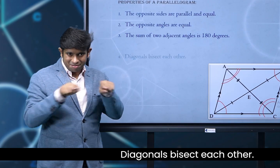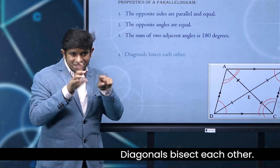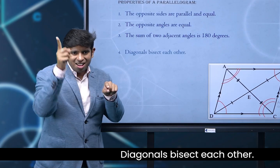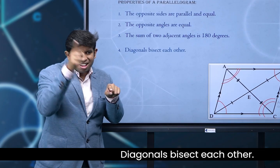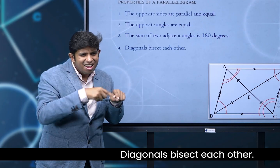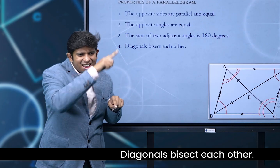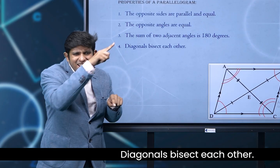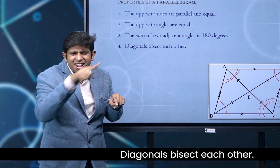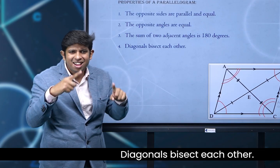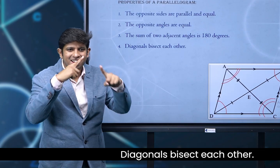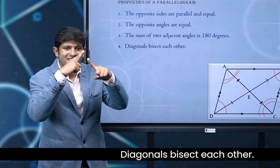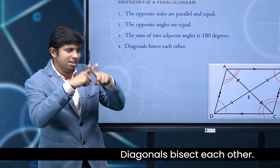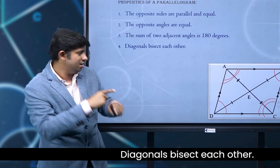Diagonals bisect each other.